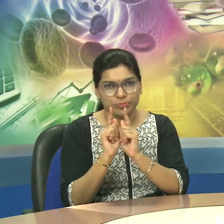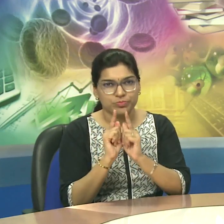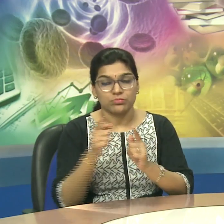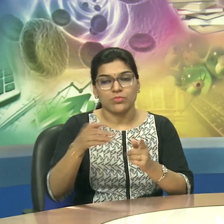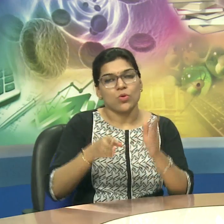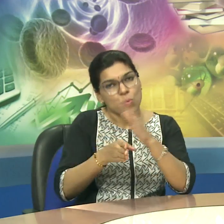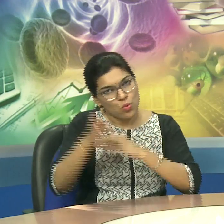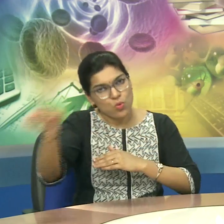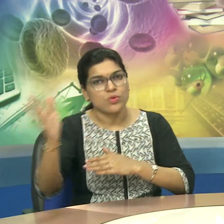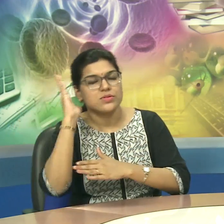a nap,